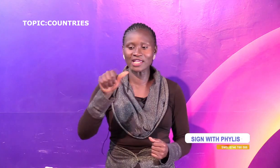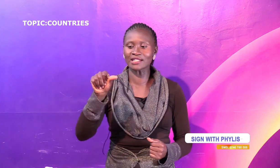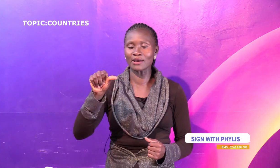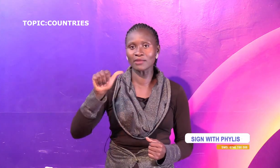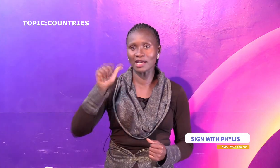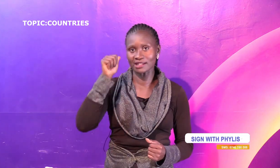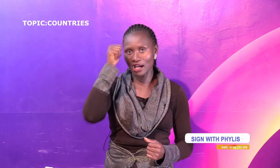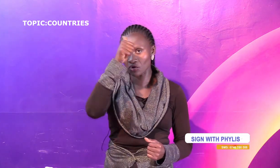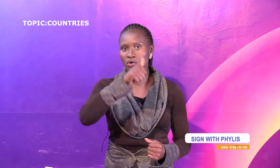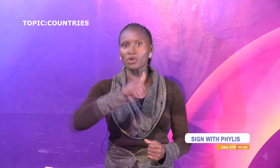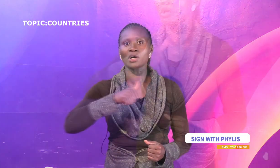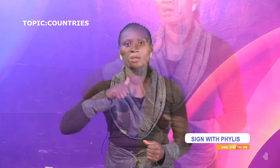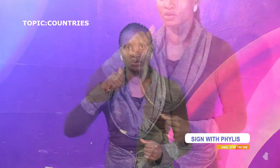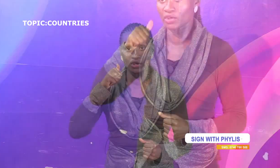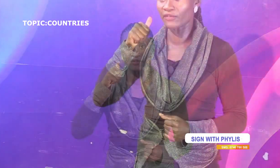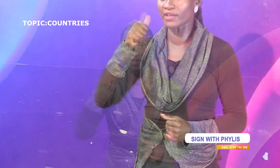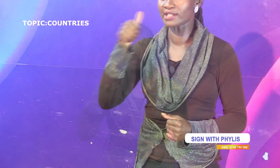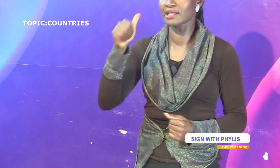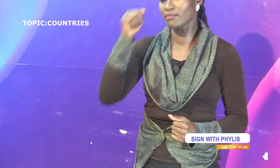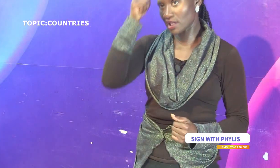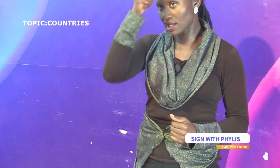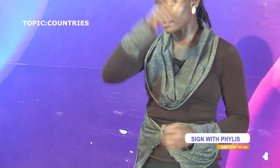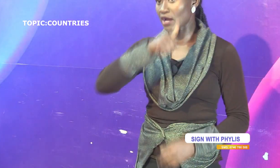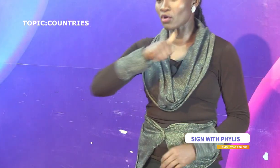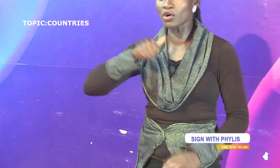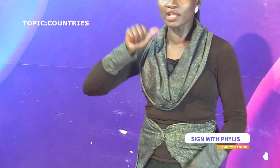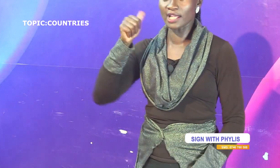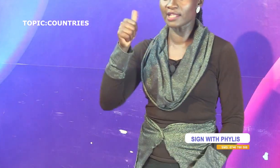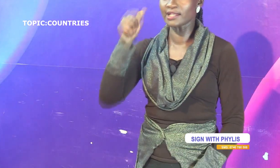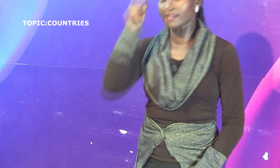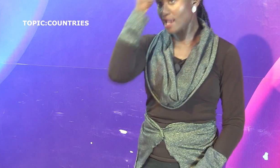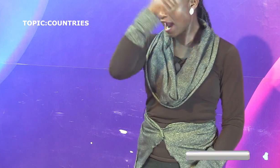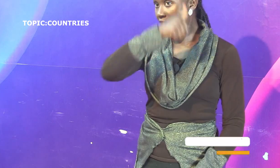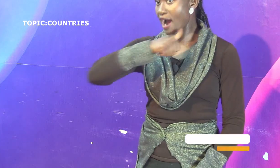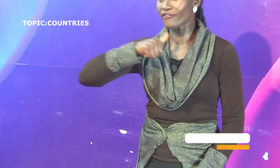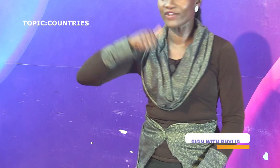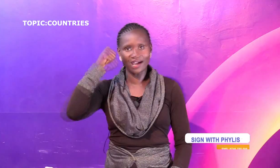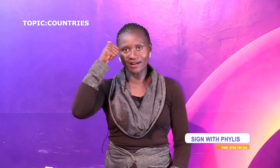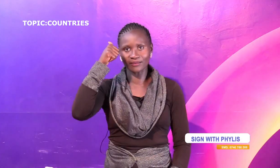a circle on your face, making a circle like this. Africa.